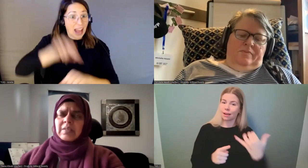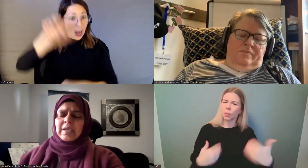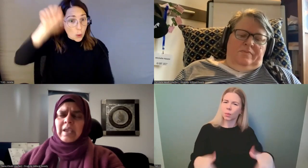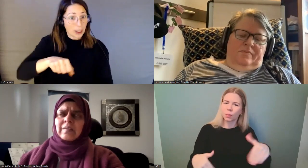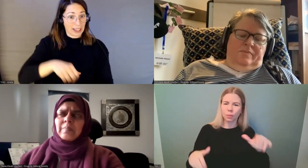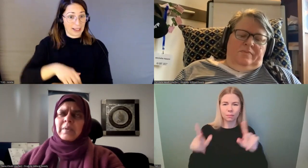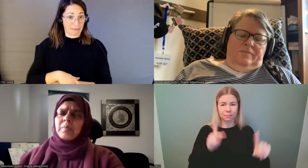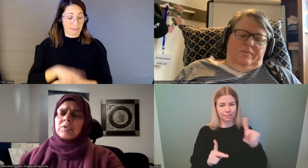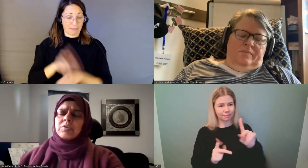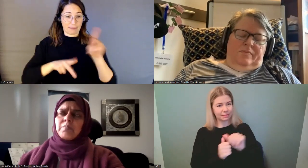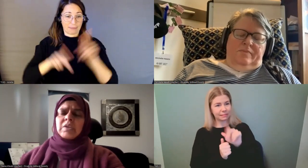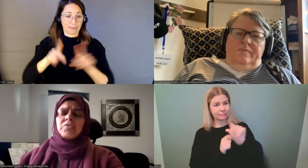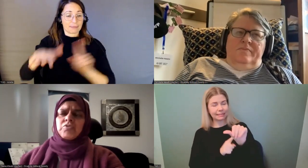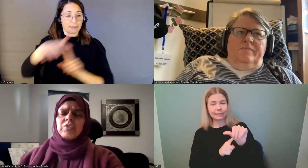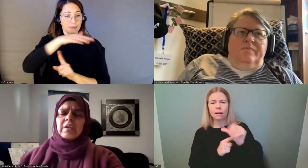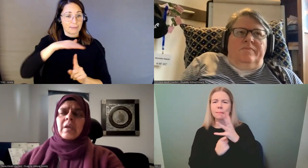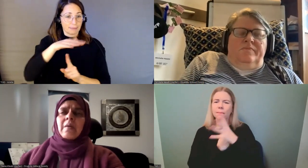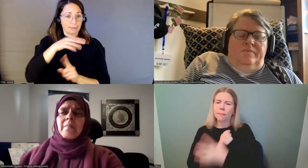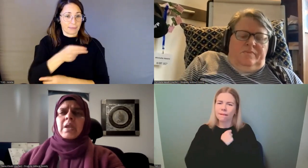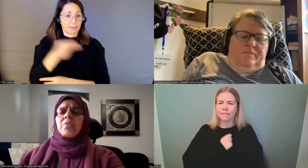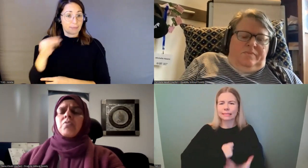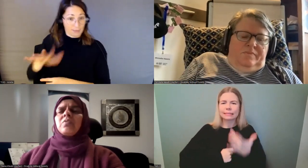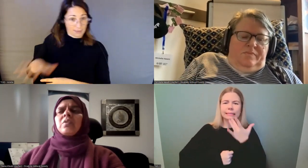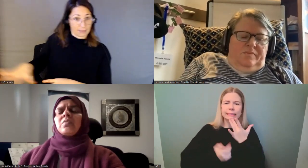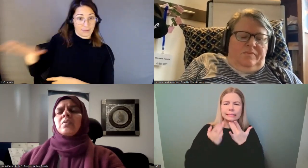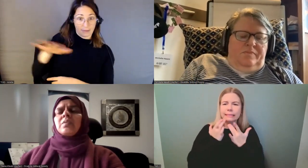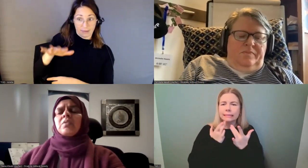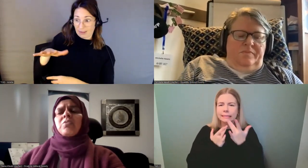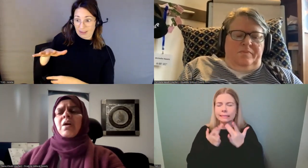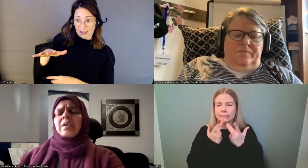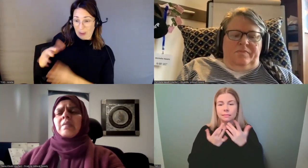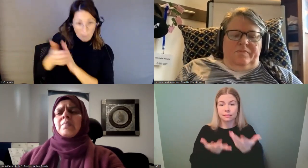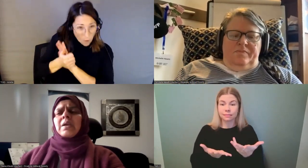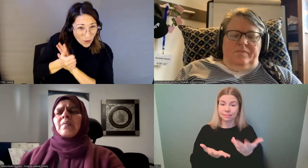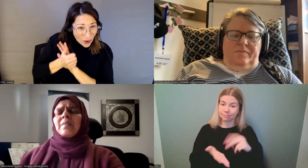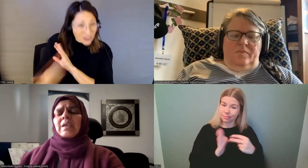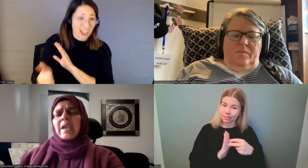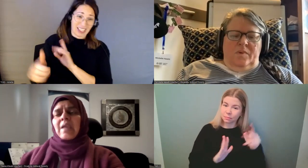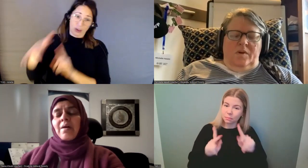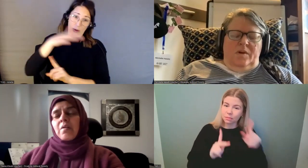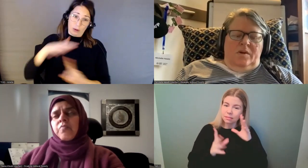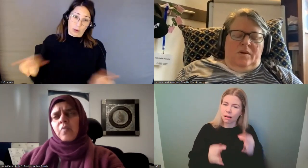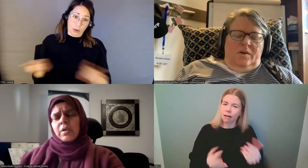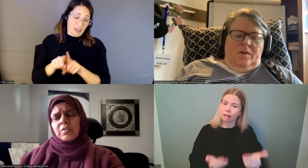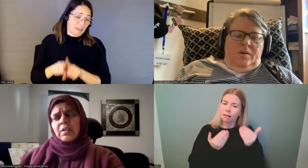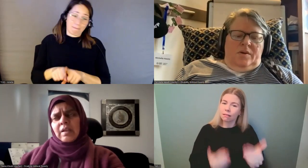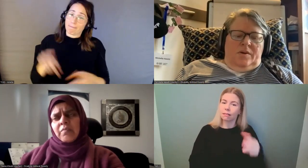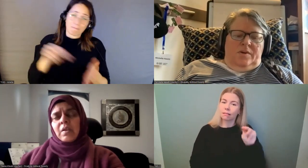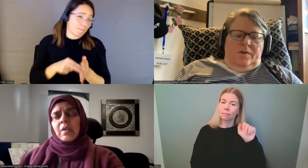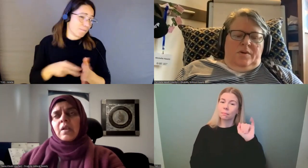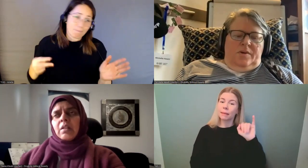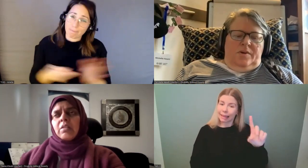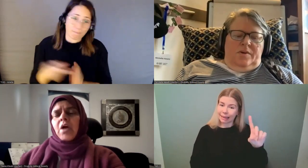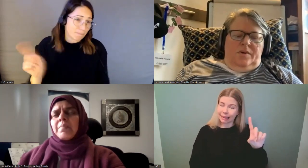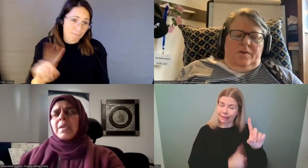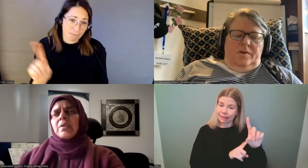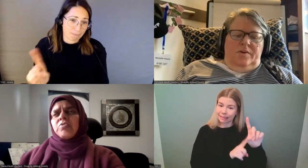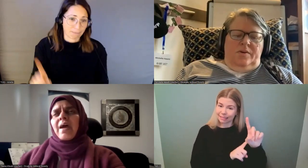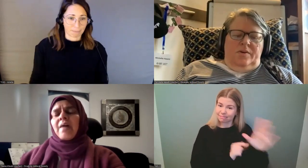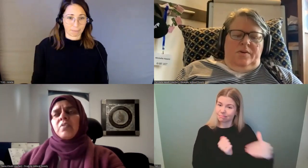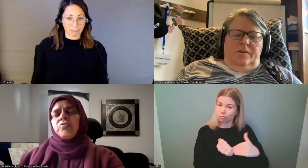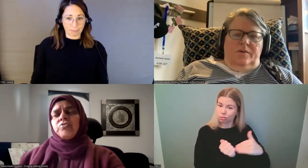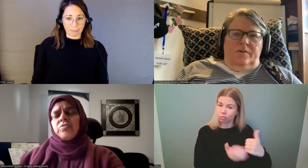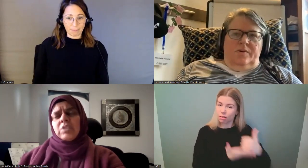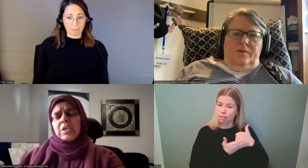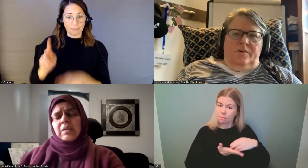shouldn't be the case. People shouldn't be choosing medical assistance and dying because they cannot afford to live.